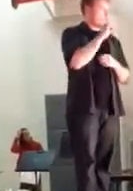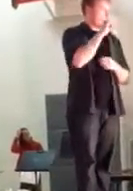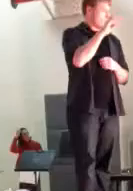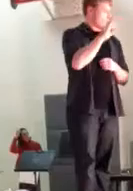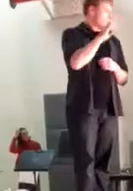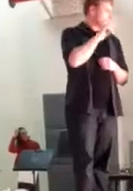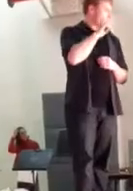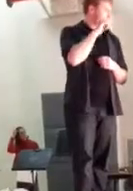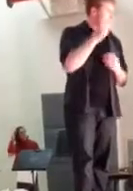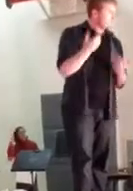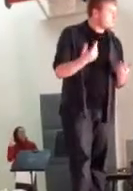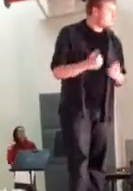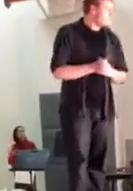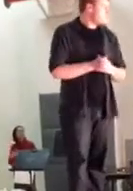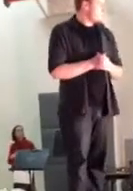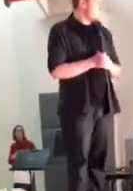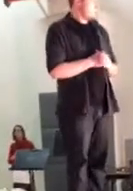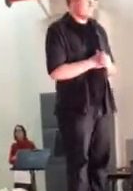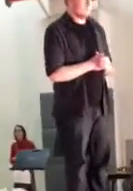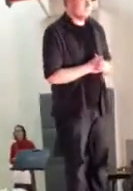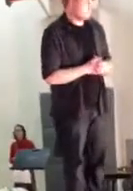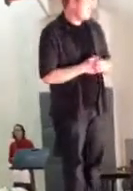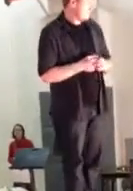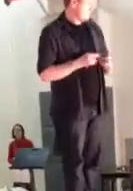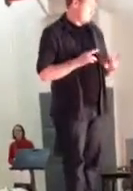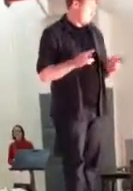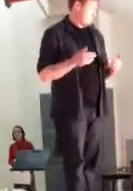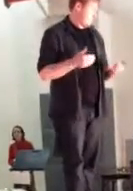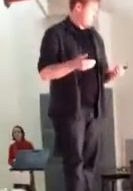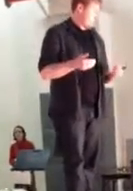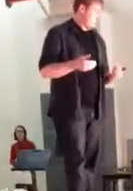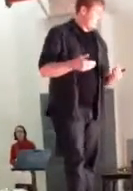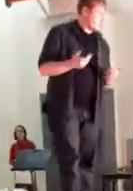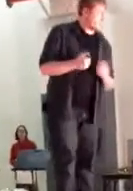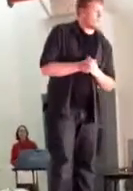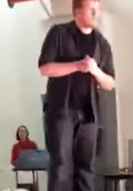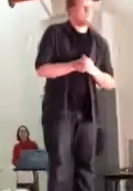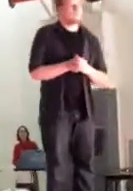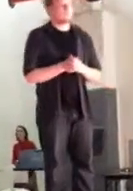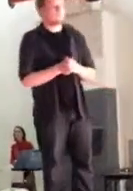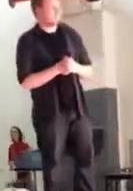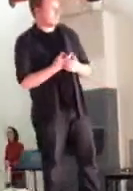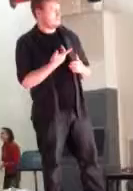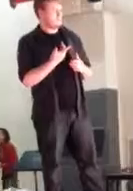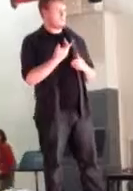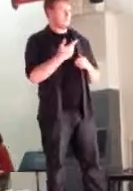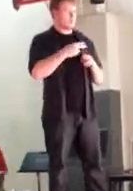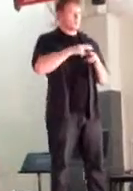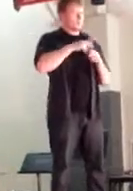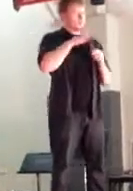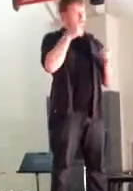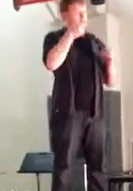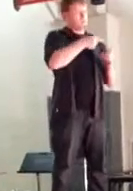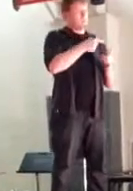Right now, we're just going to tell you some cultural jokes. We're going to go ahead.